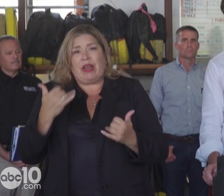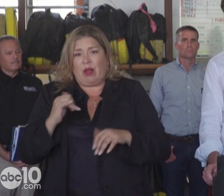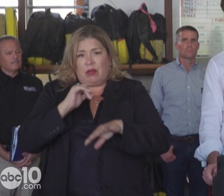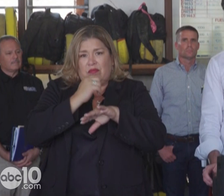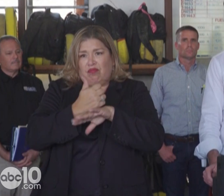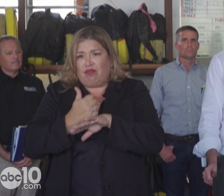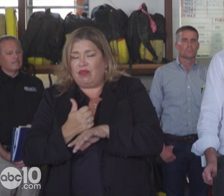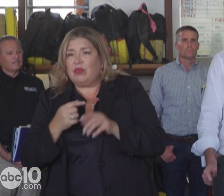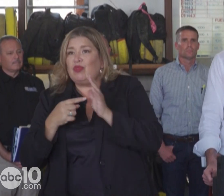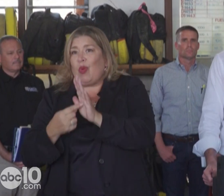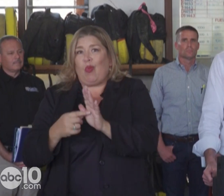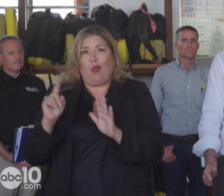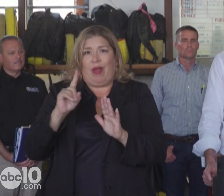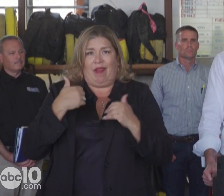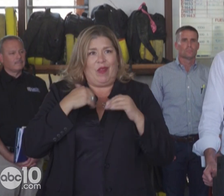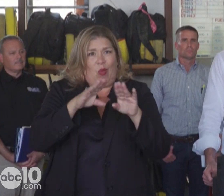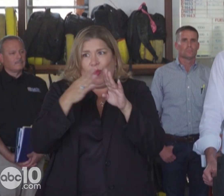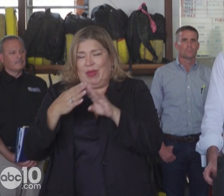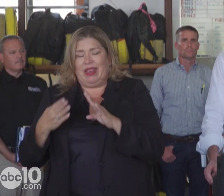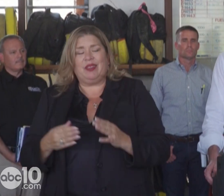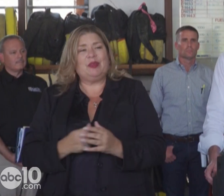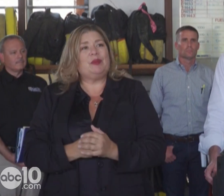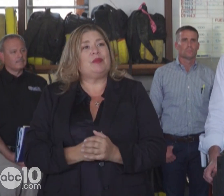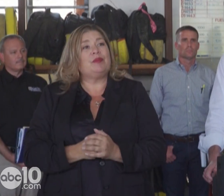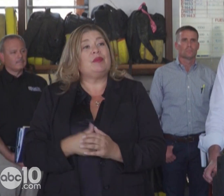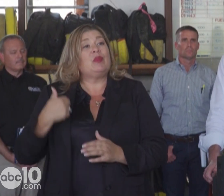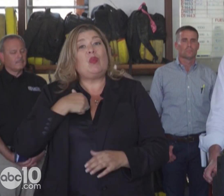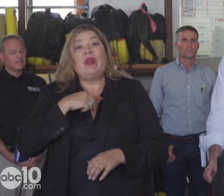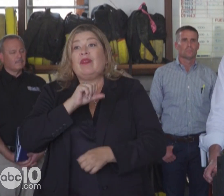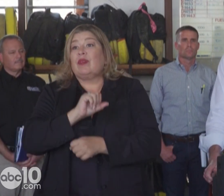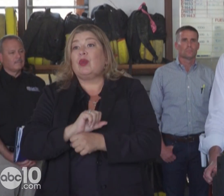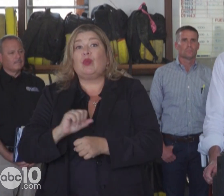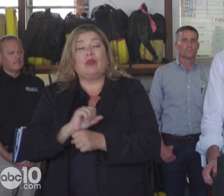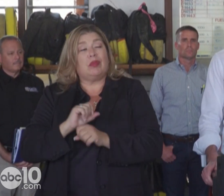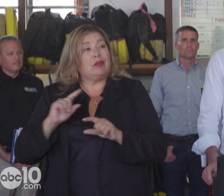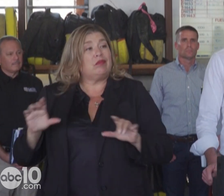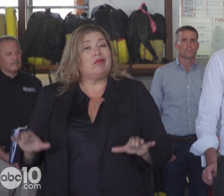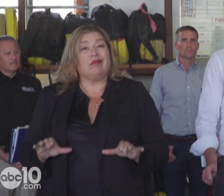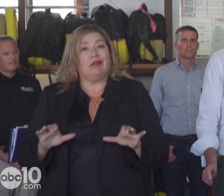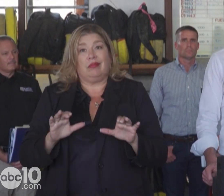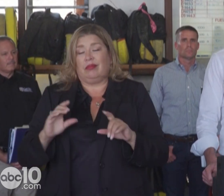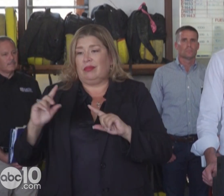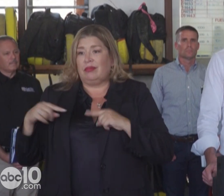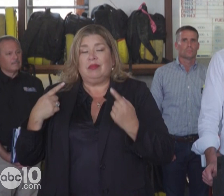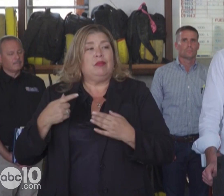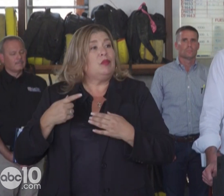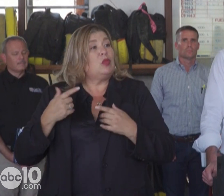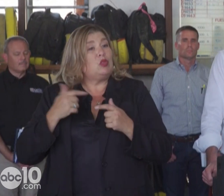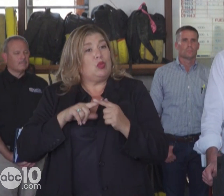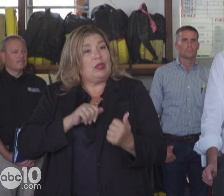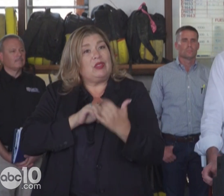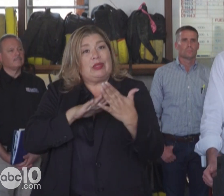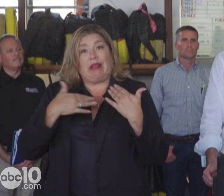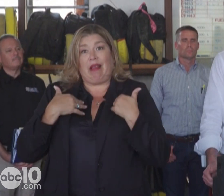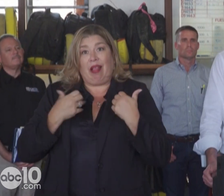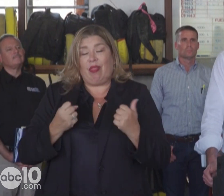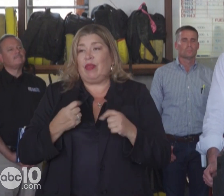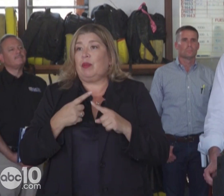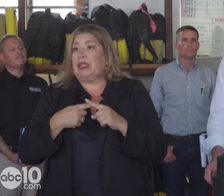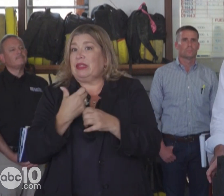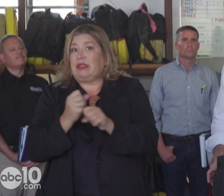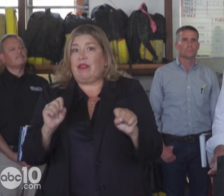out and promoting the same. We are working double time to address the issue of health and